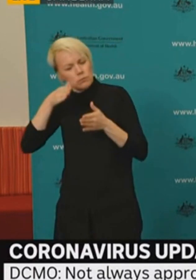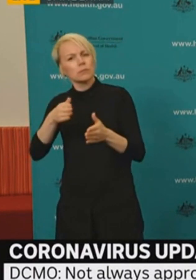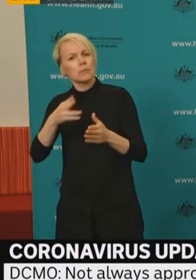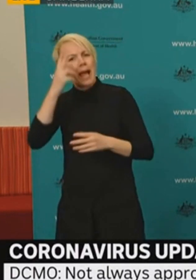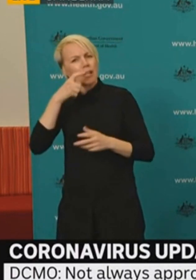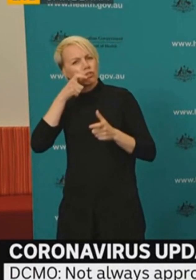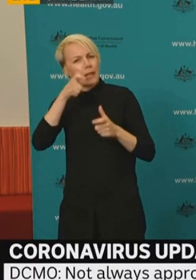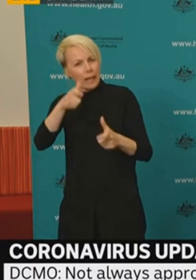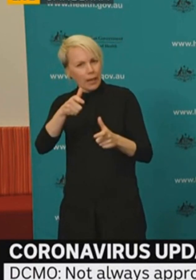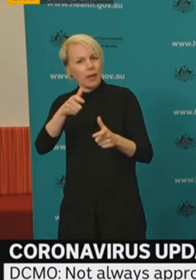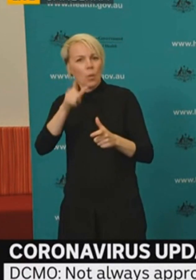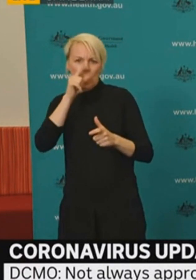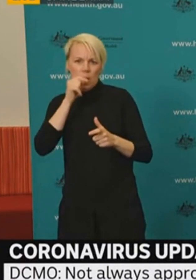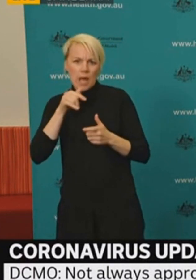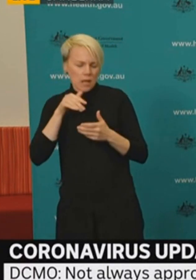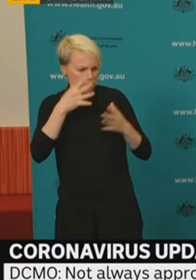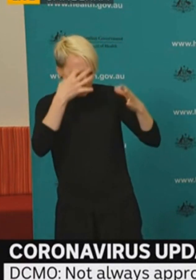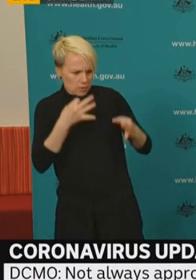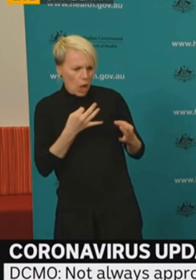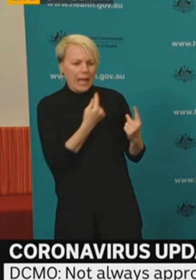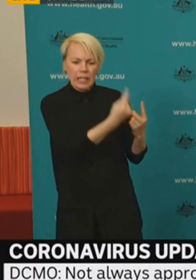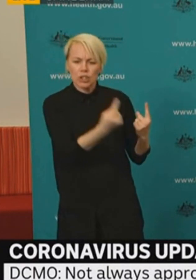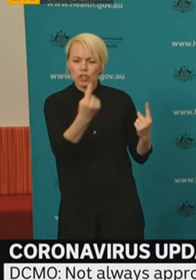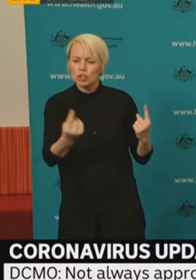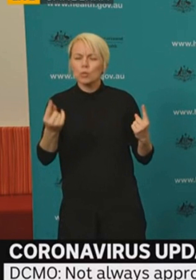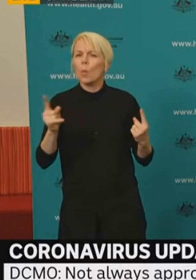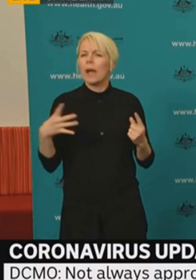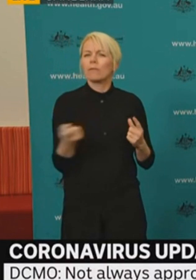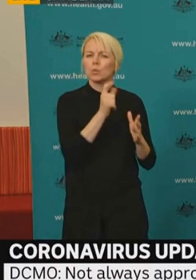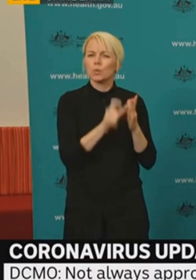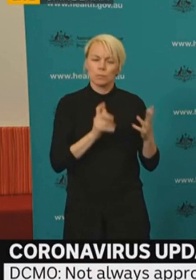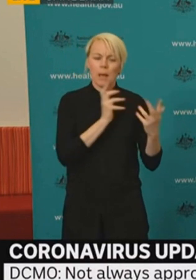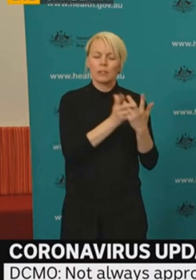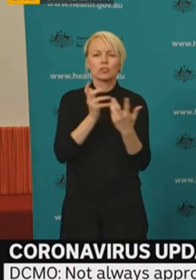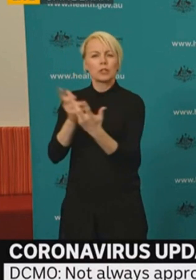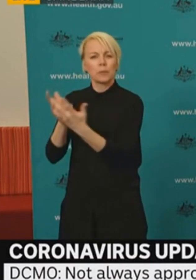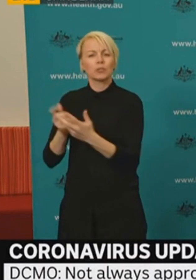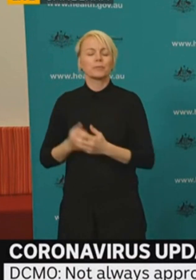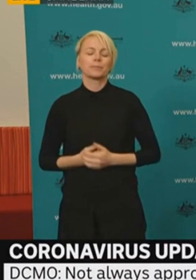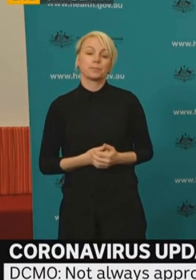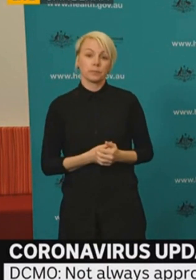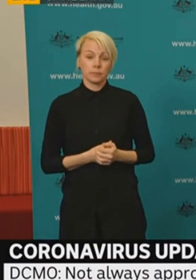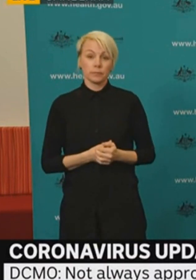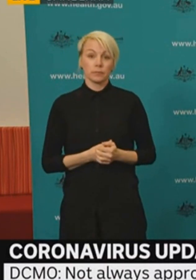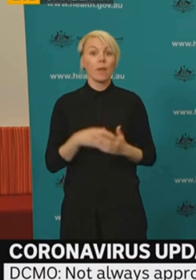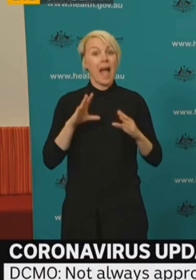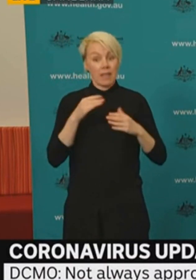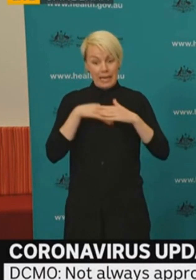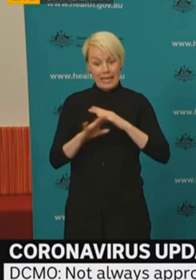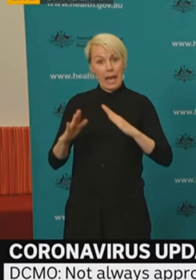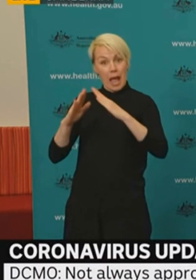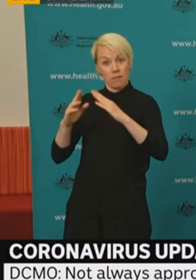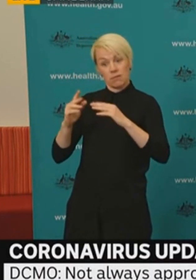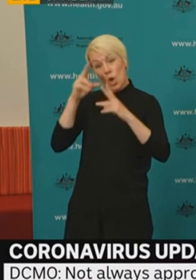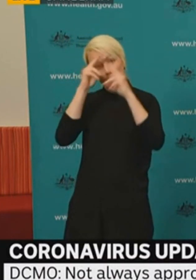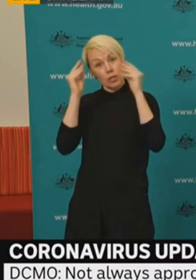individual aged care unit. And then, of course, decisions need to be made for individual aged care residents, both those whom are